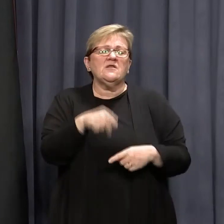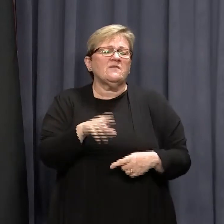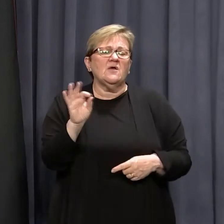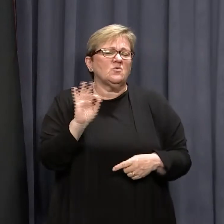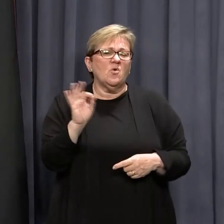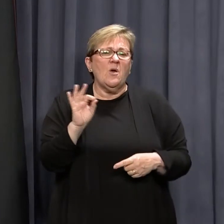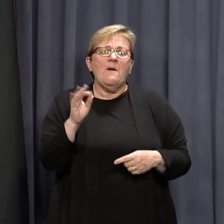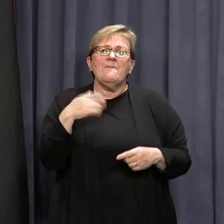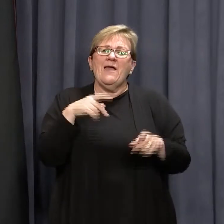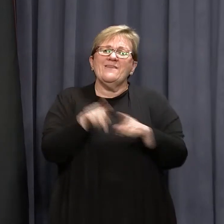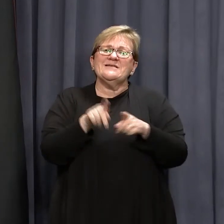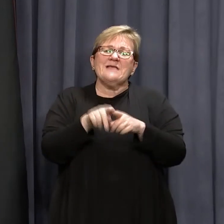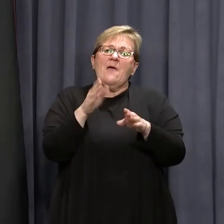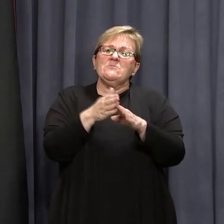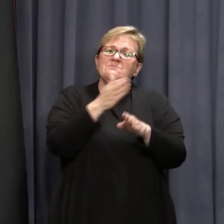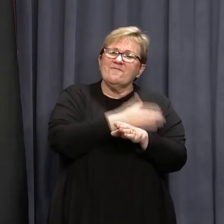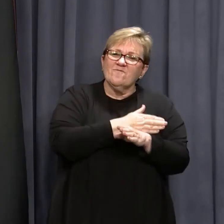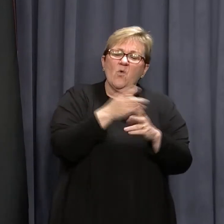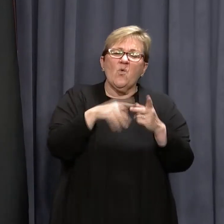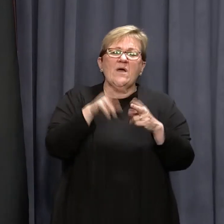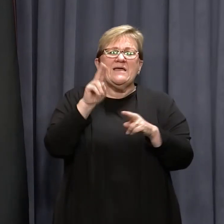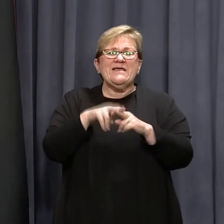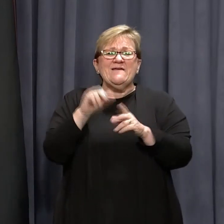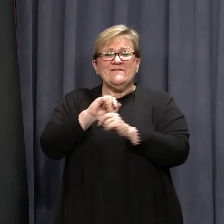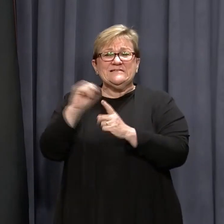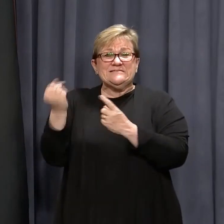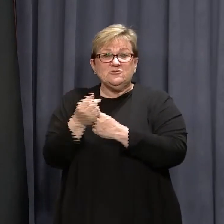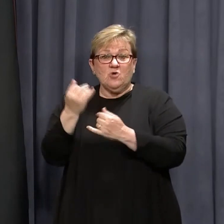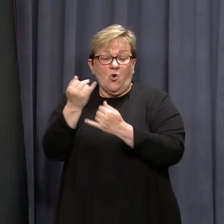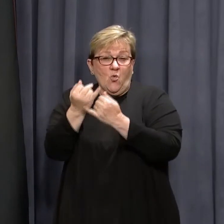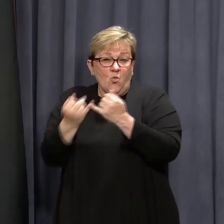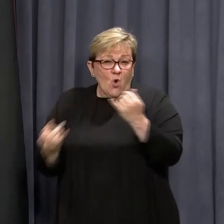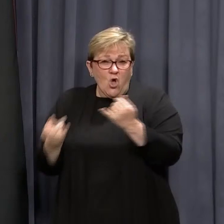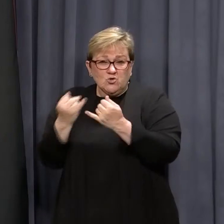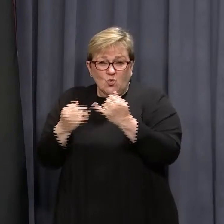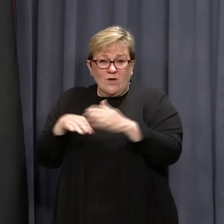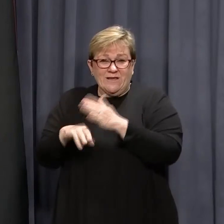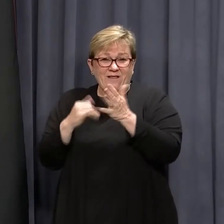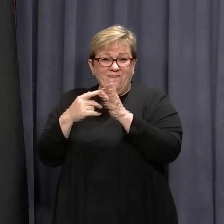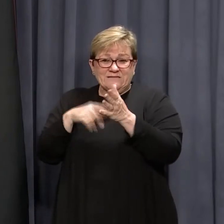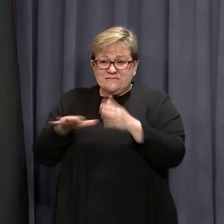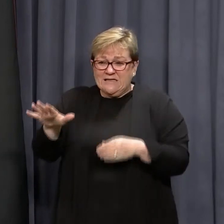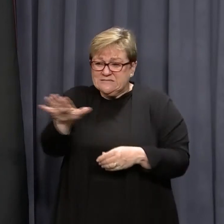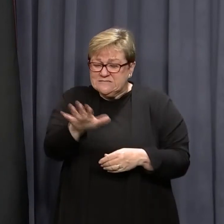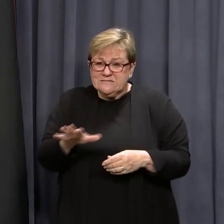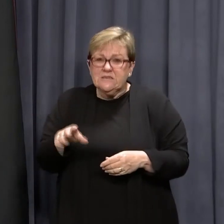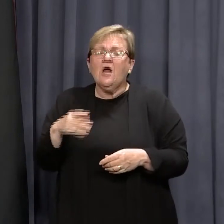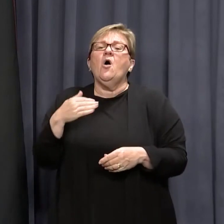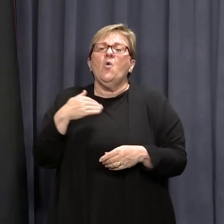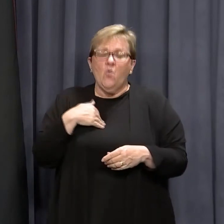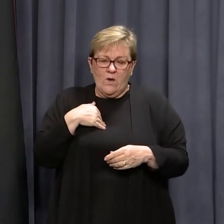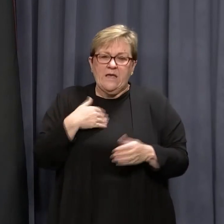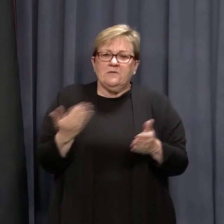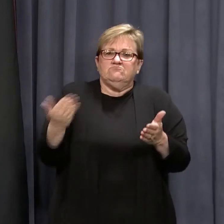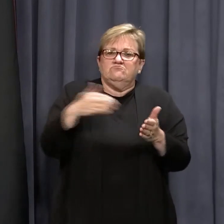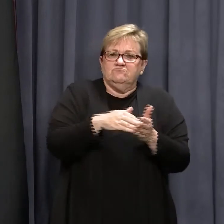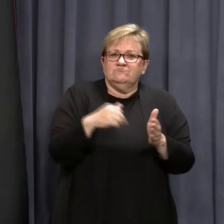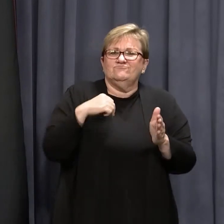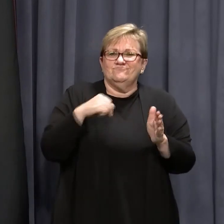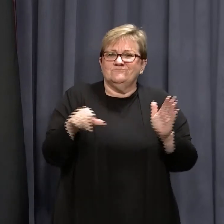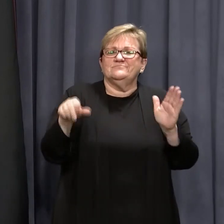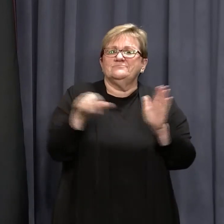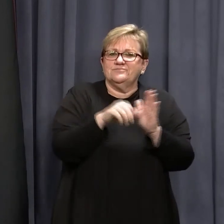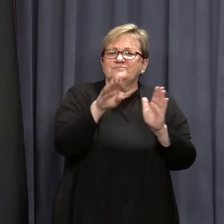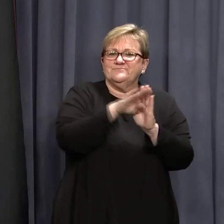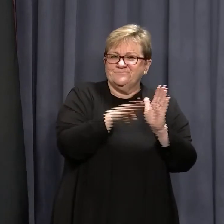is what we've done previously. If the situation worsens in a particular state or territory, then we'll apply a very